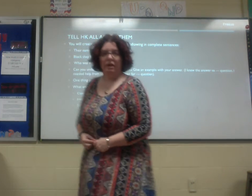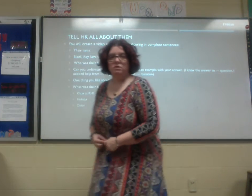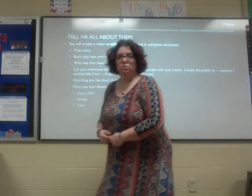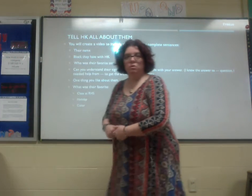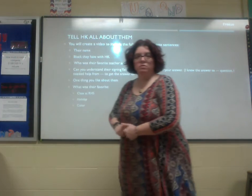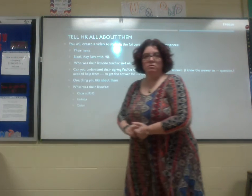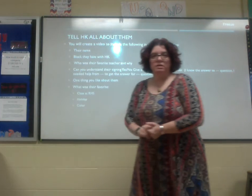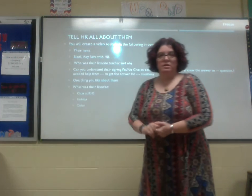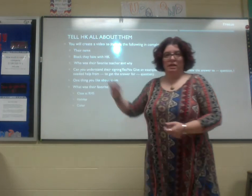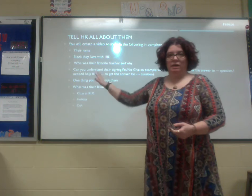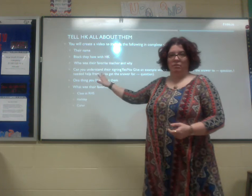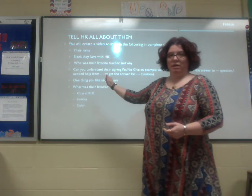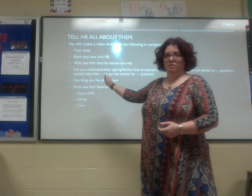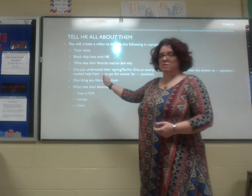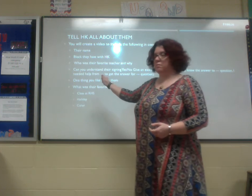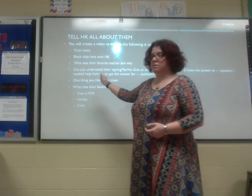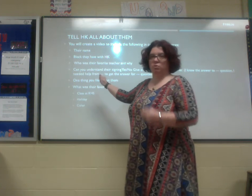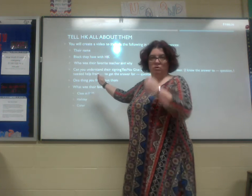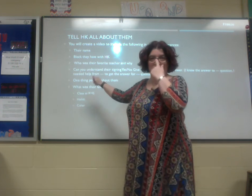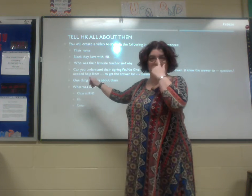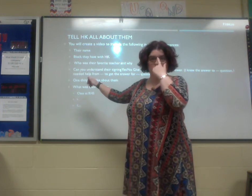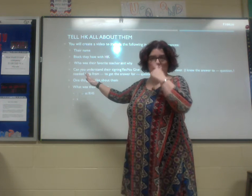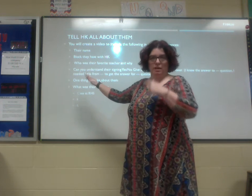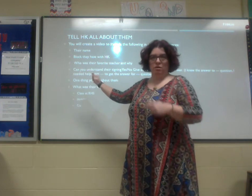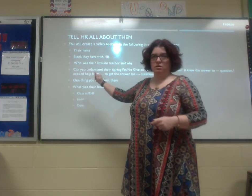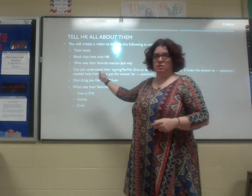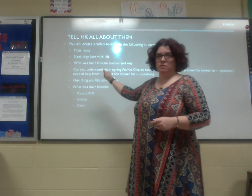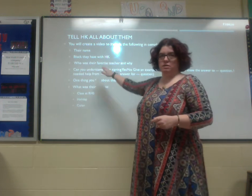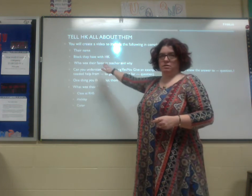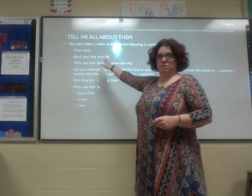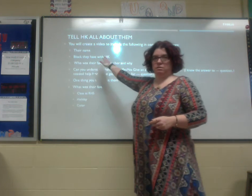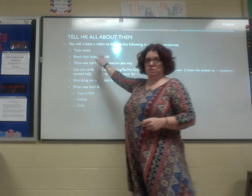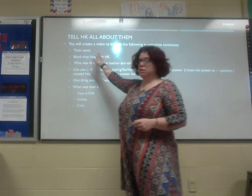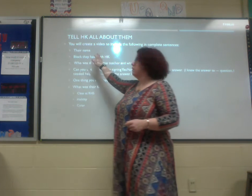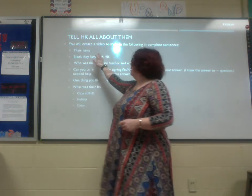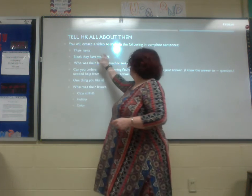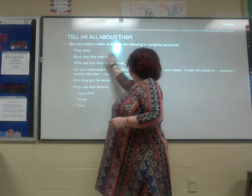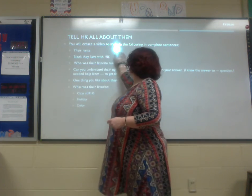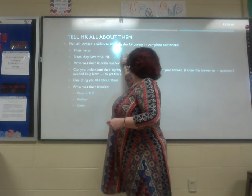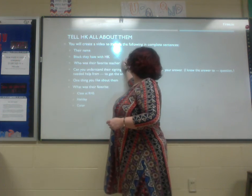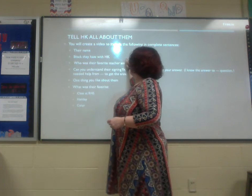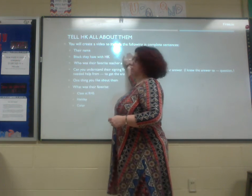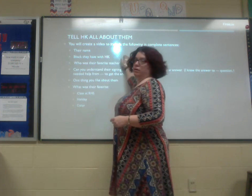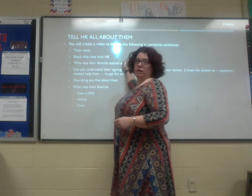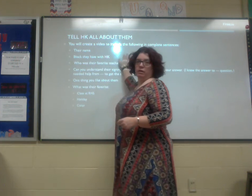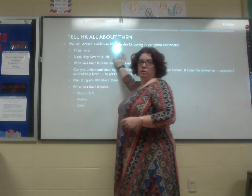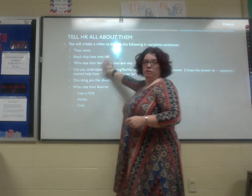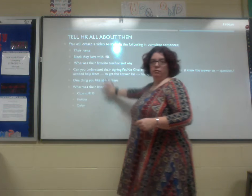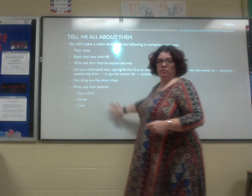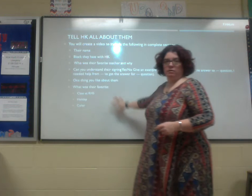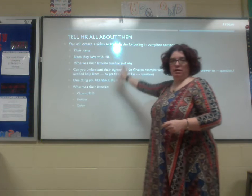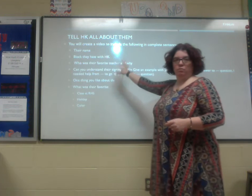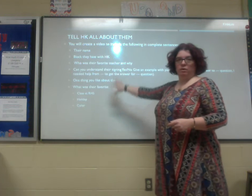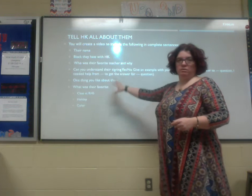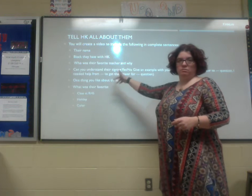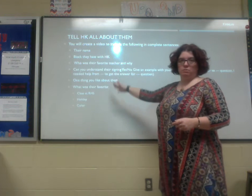Okay, so what we're doing today, and I will have this up on Schoology because it is kind of hard to see because this wonderful thing right here, and it's kind of, it's small,